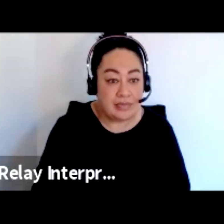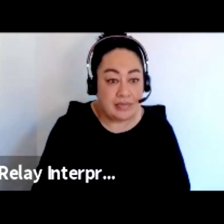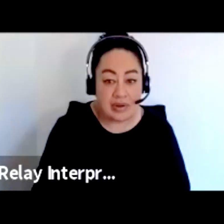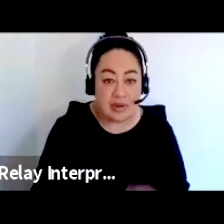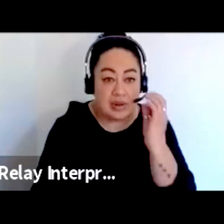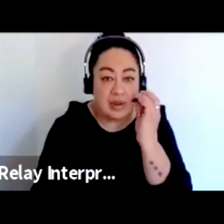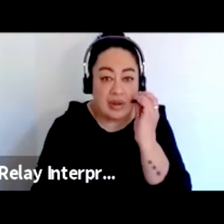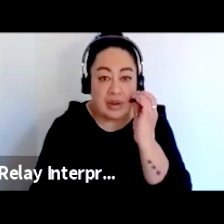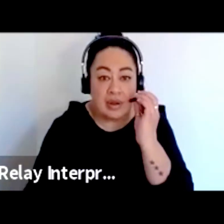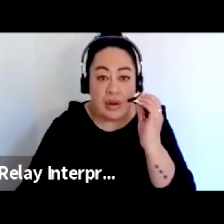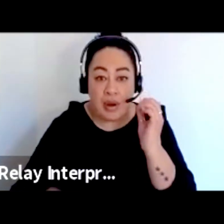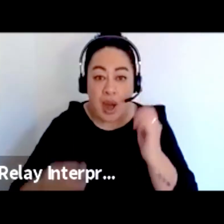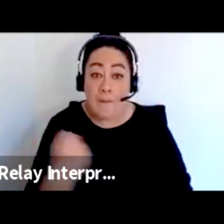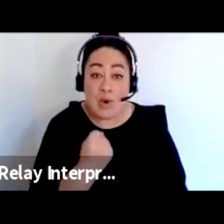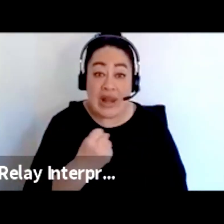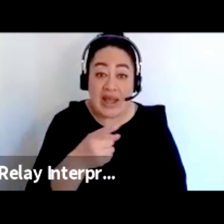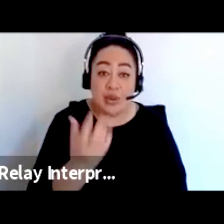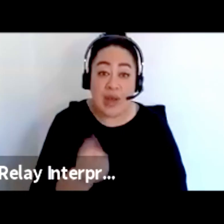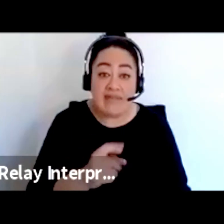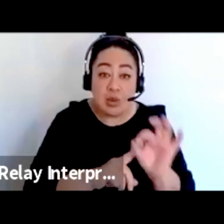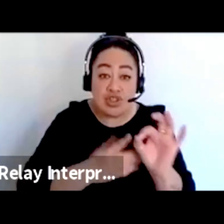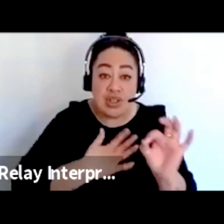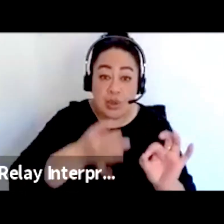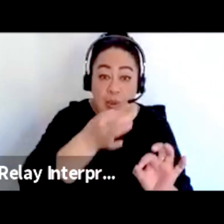Sorry, Mornay. Mornay, do you want to ask your question?